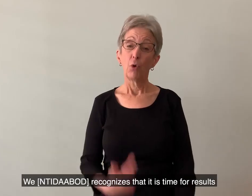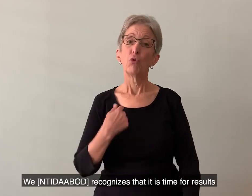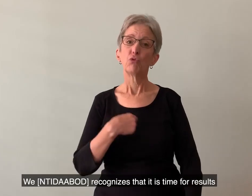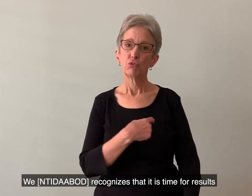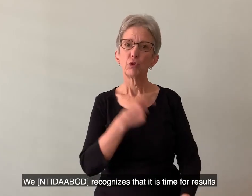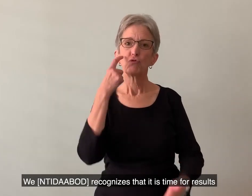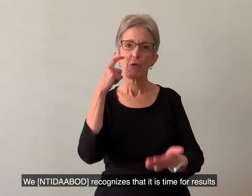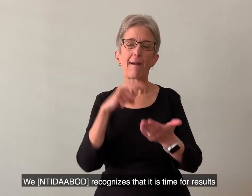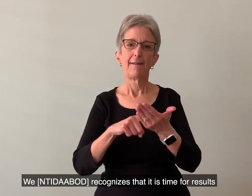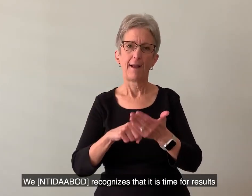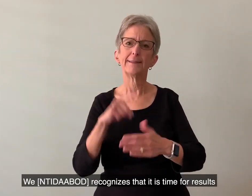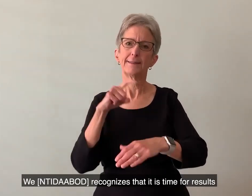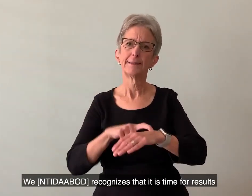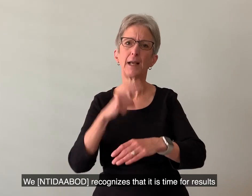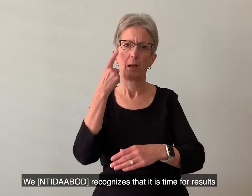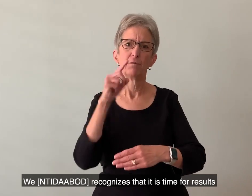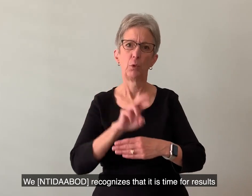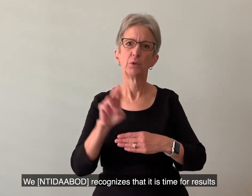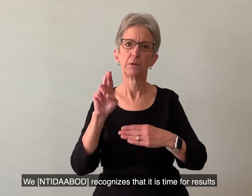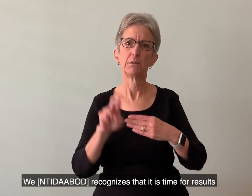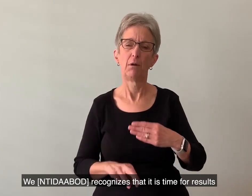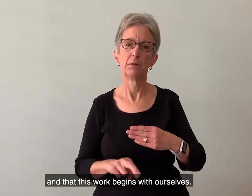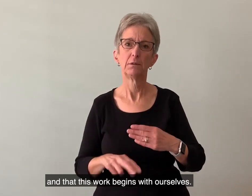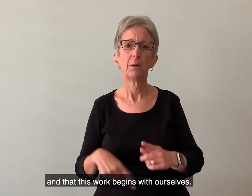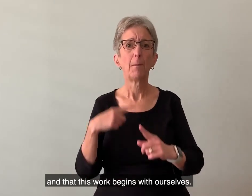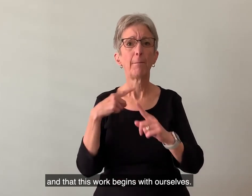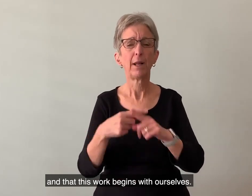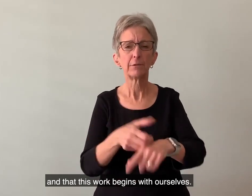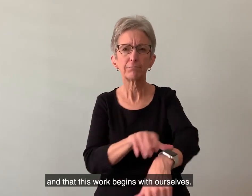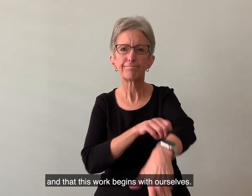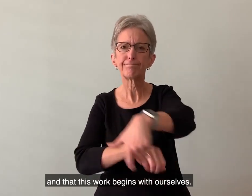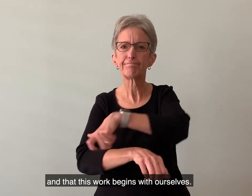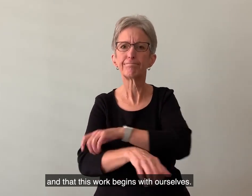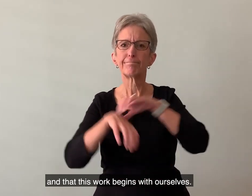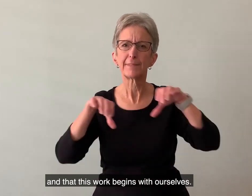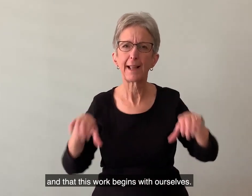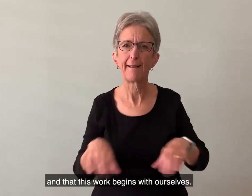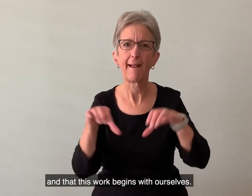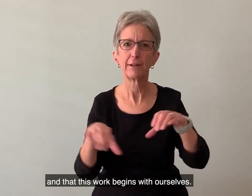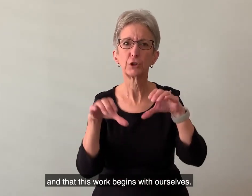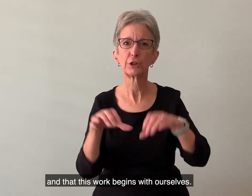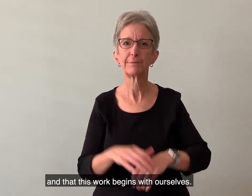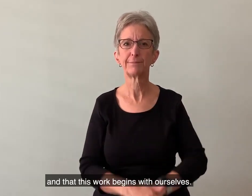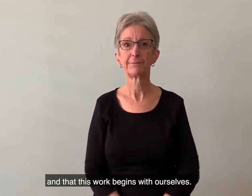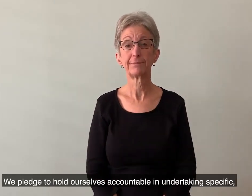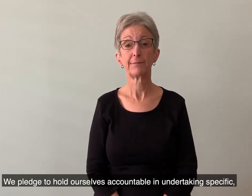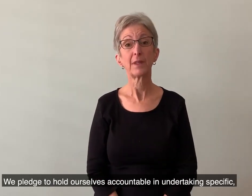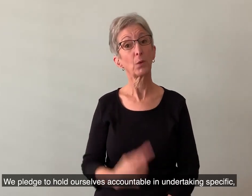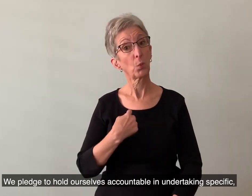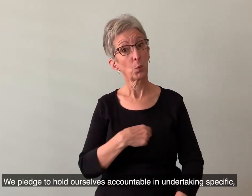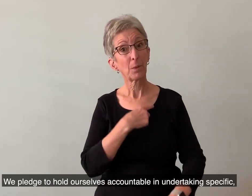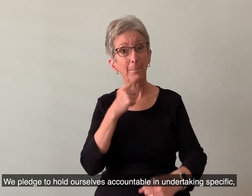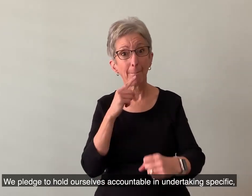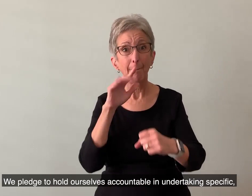The NTID AABOD recognizes that it is time for results and that this work begins with